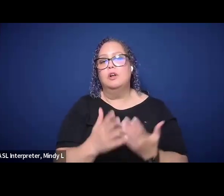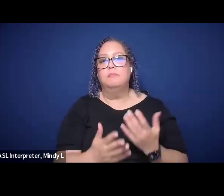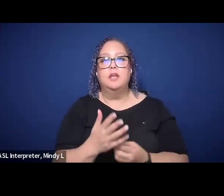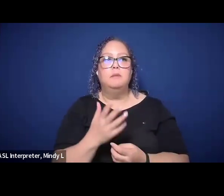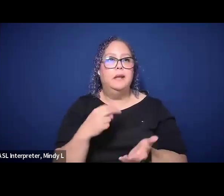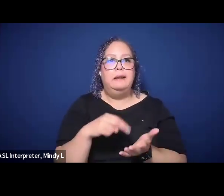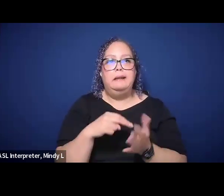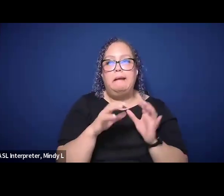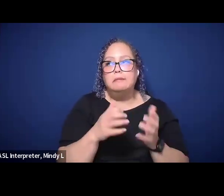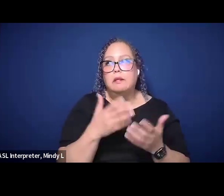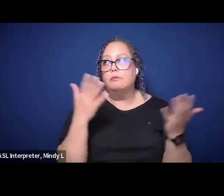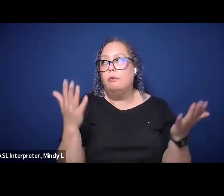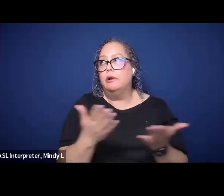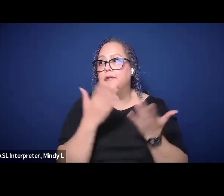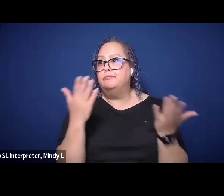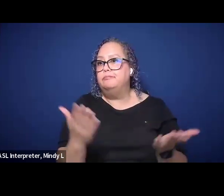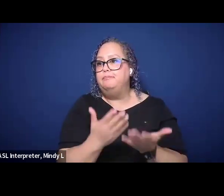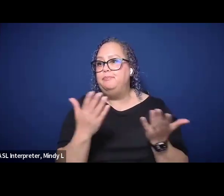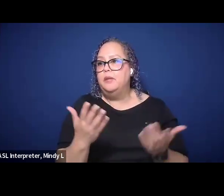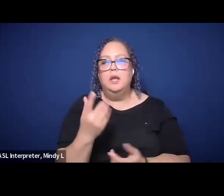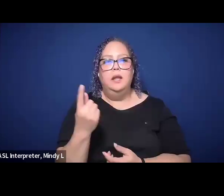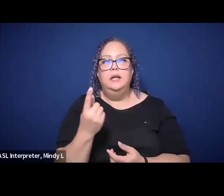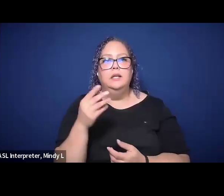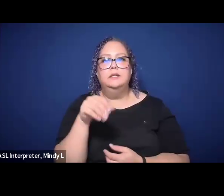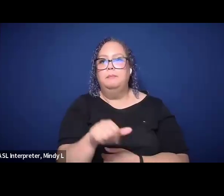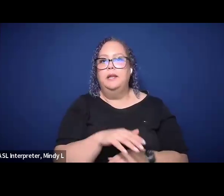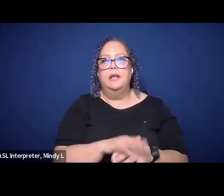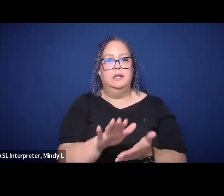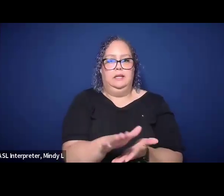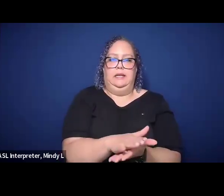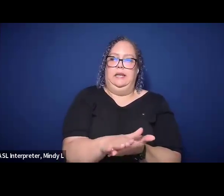dance class with, or spend on a nice dinner out.